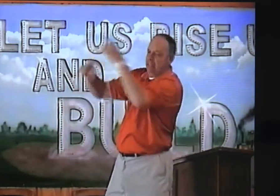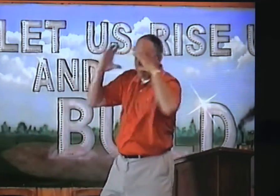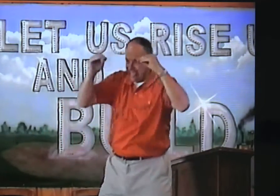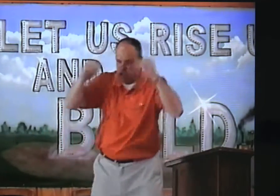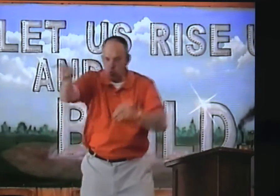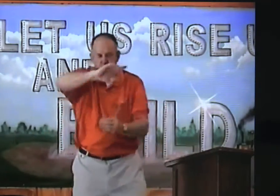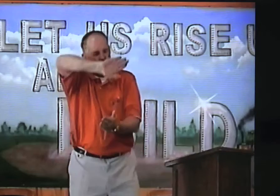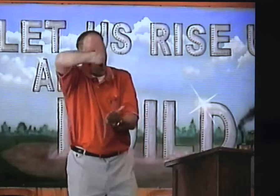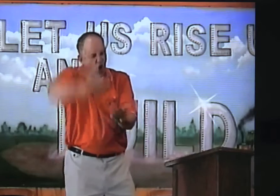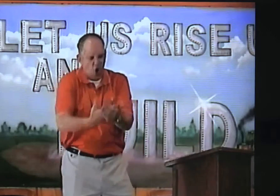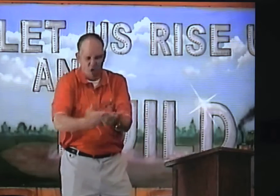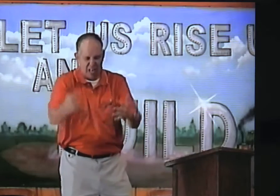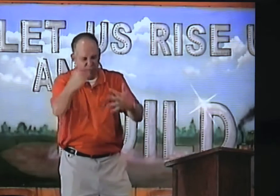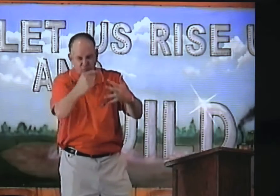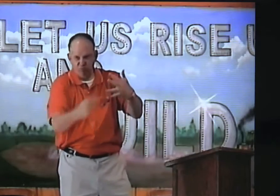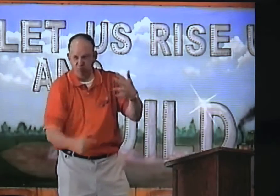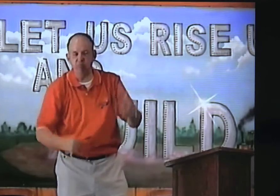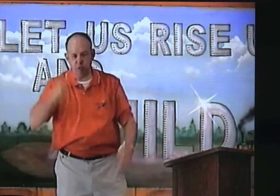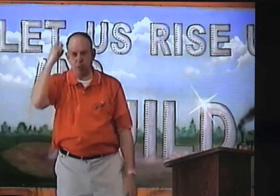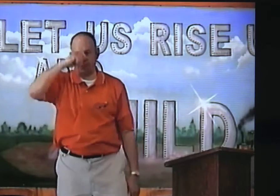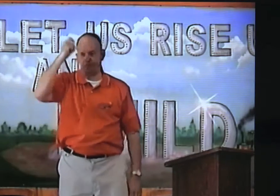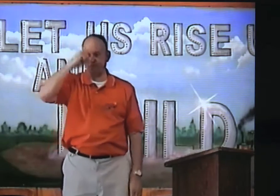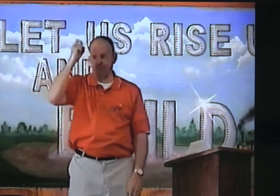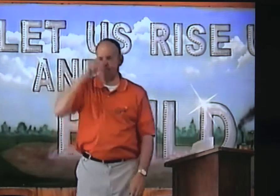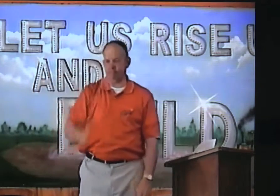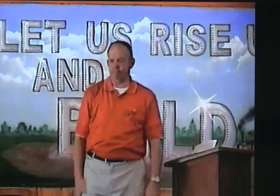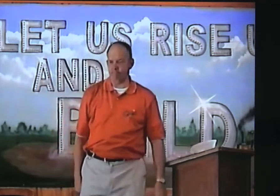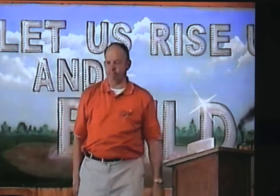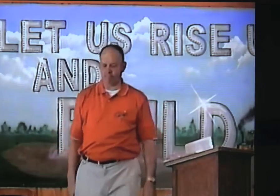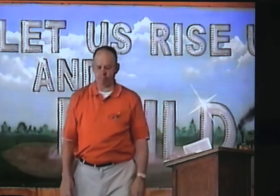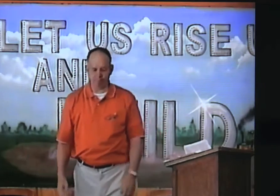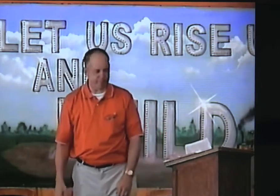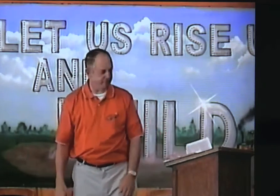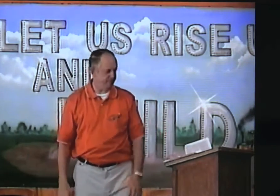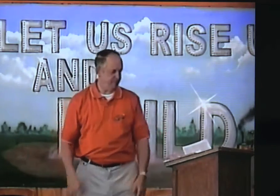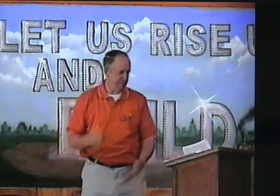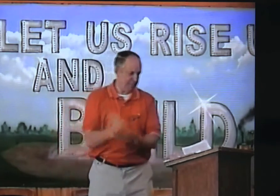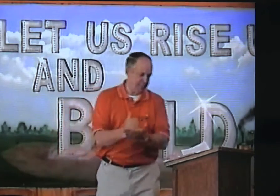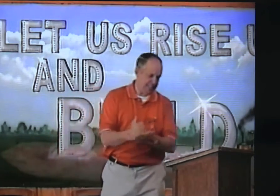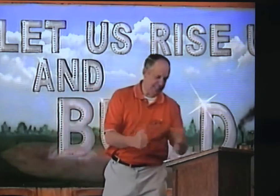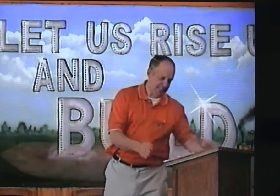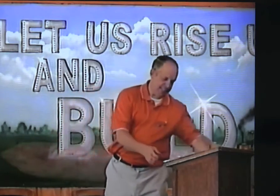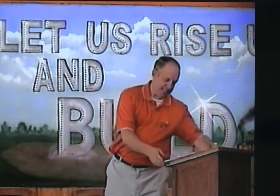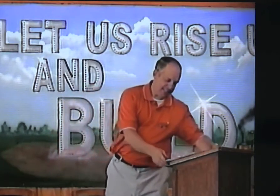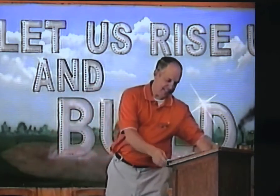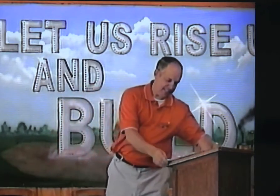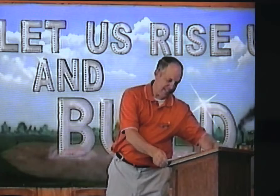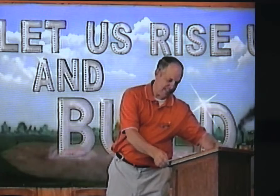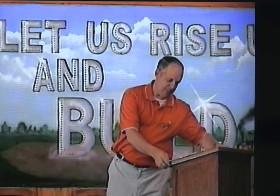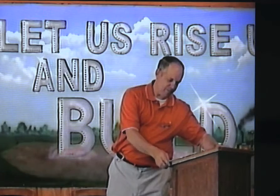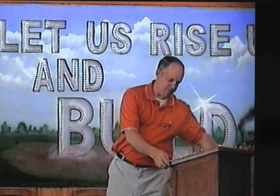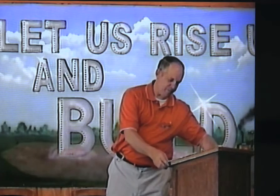smart, but the Holy Spirit teaches us all things. For wisdom. Amen.